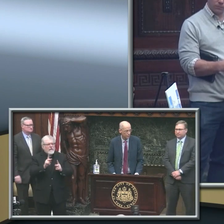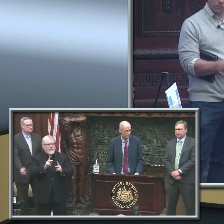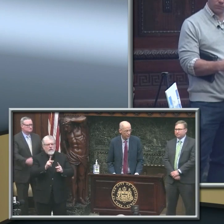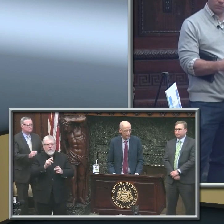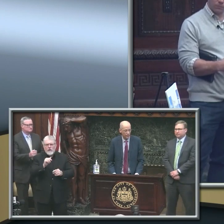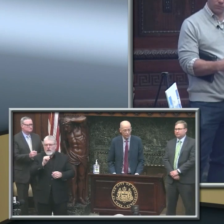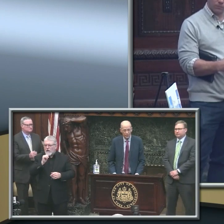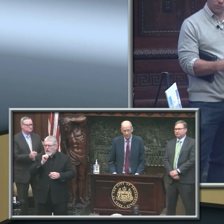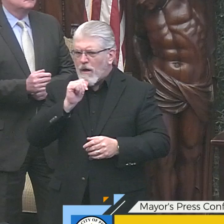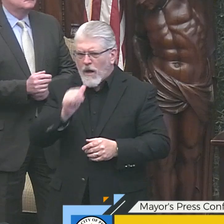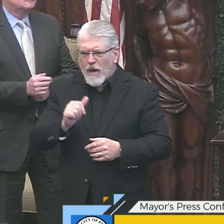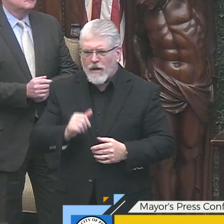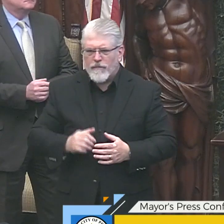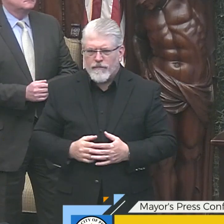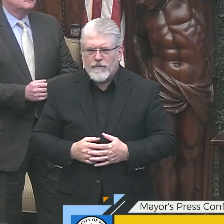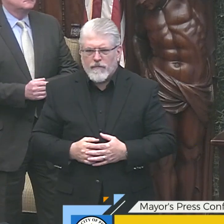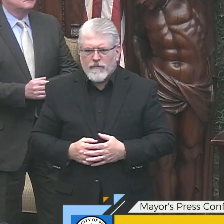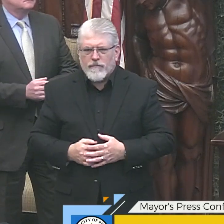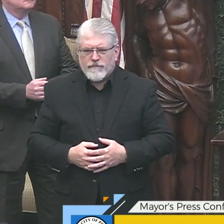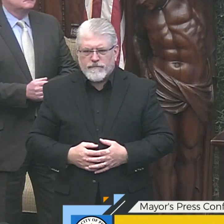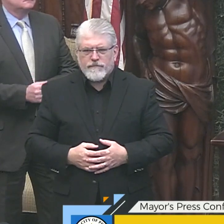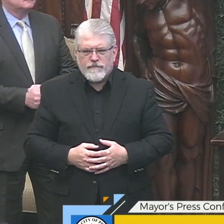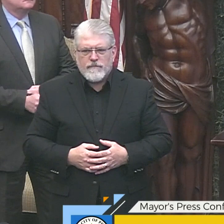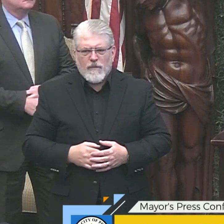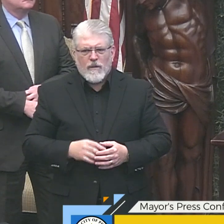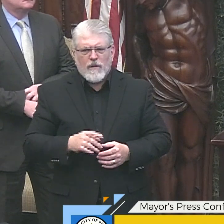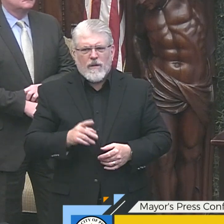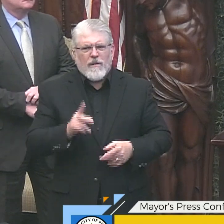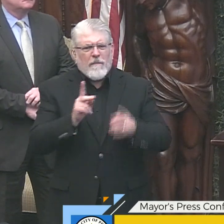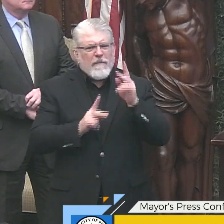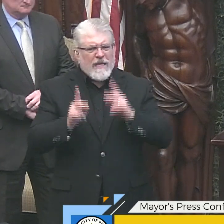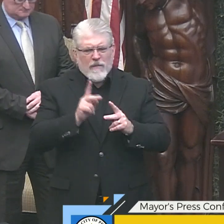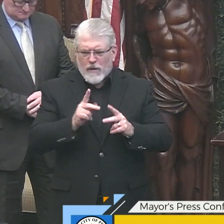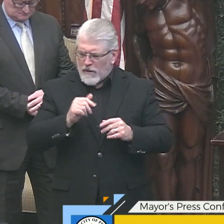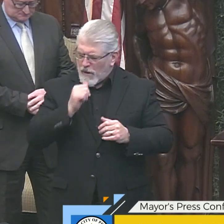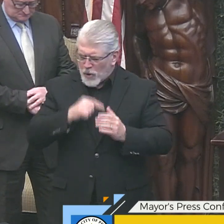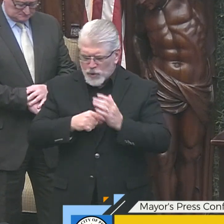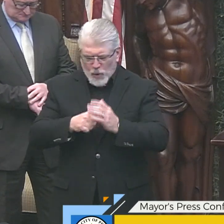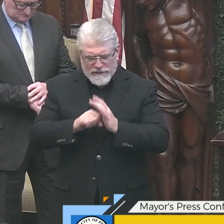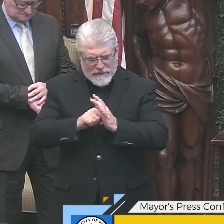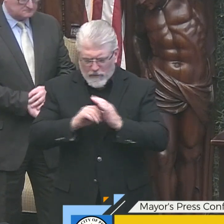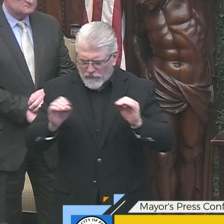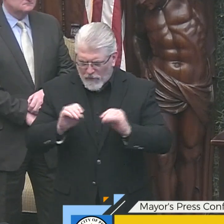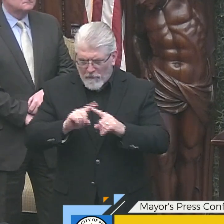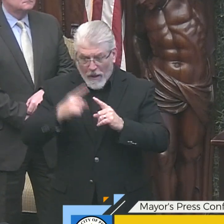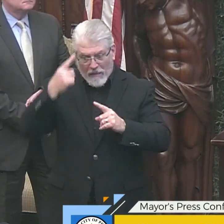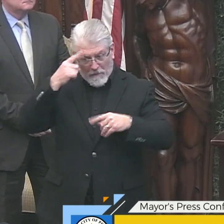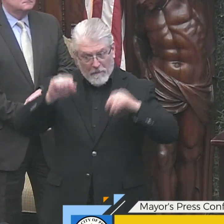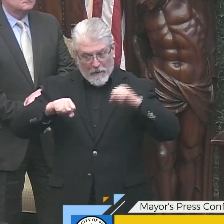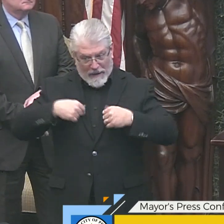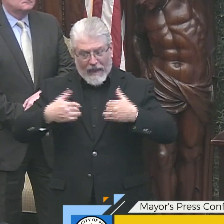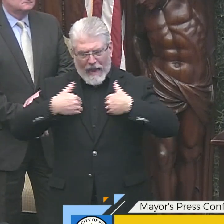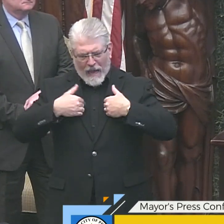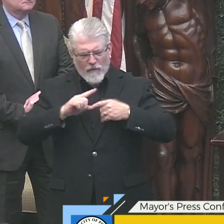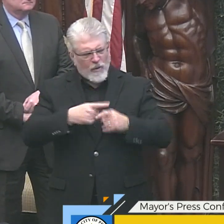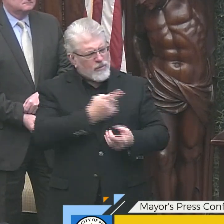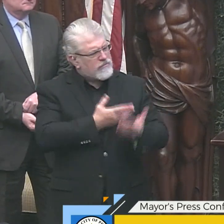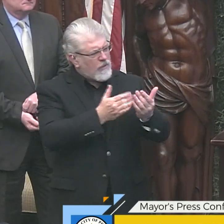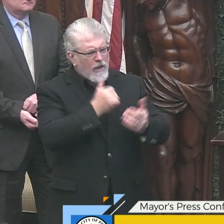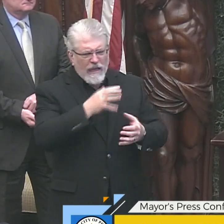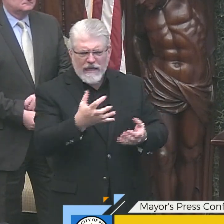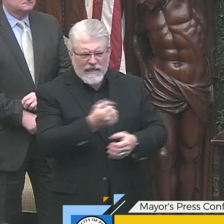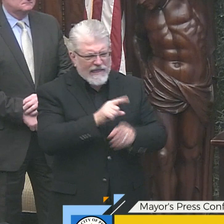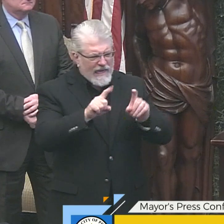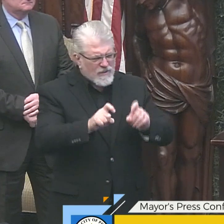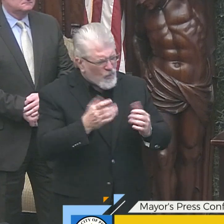asymptomatic? Because if you test, let's say you were exposed to this yesterday, and you test